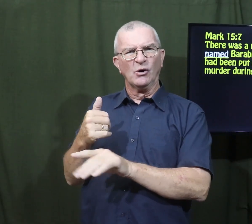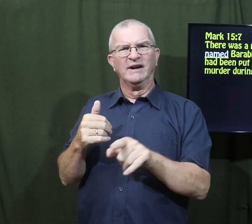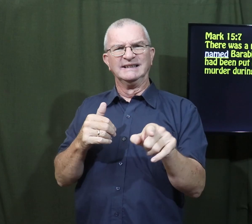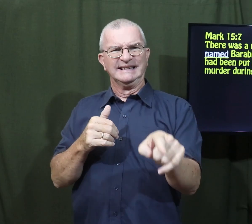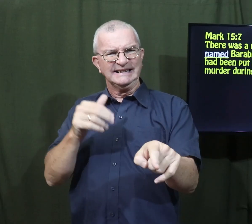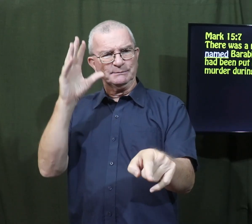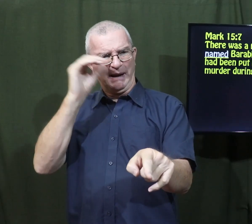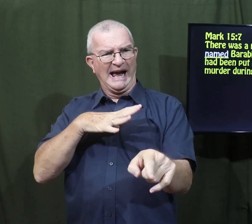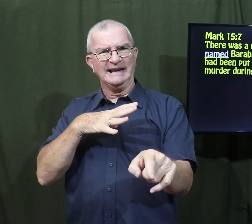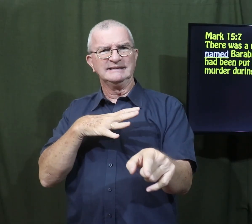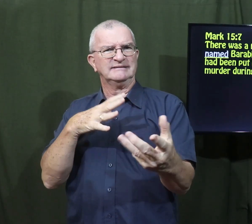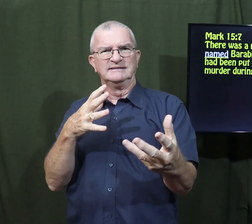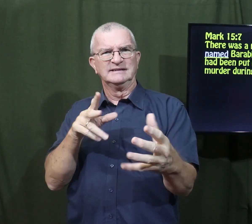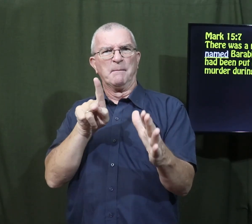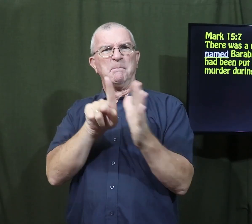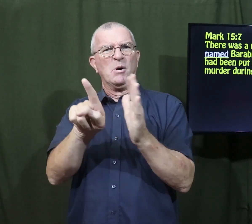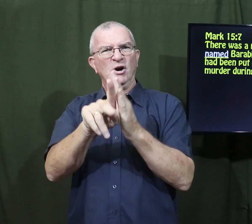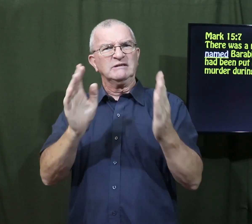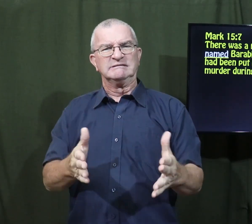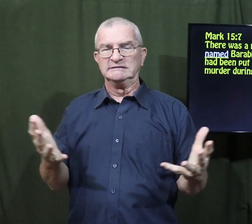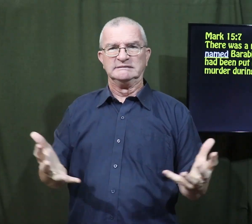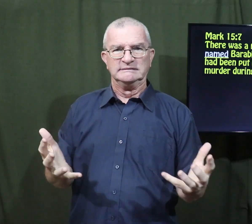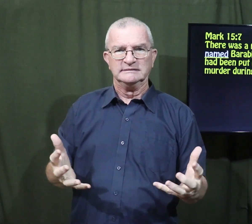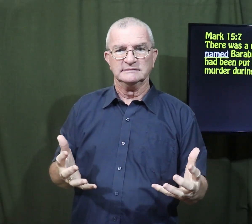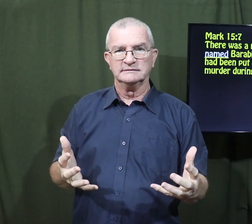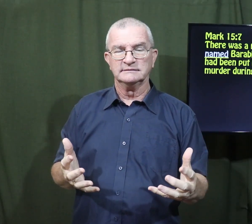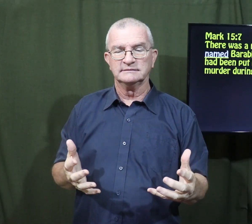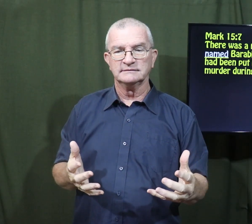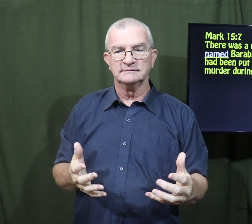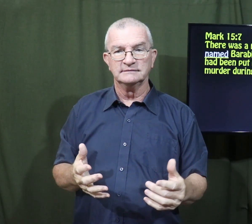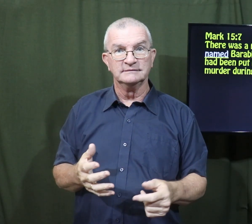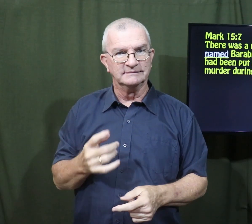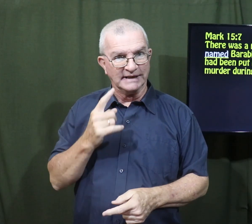choose Jesus over this man, a murderer."